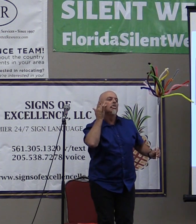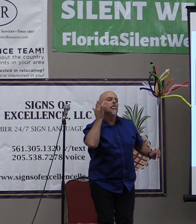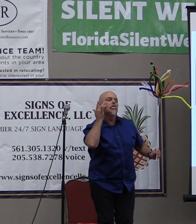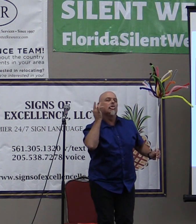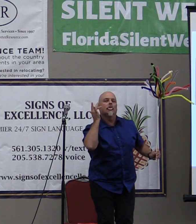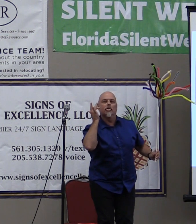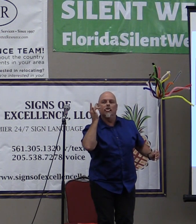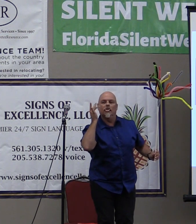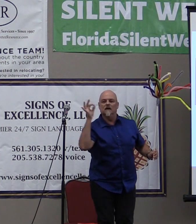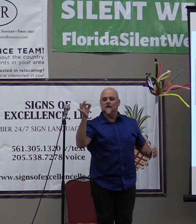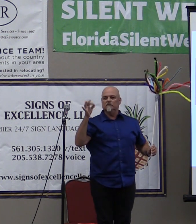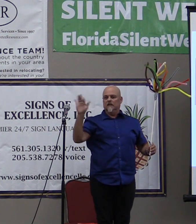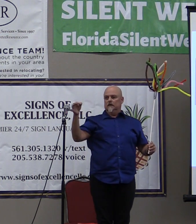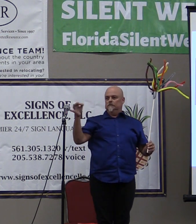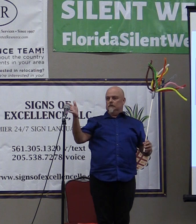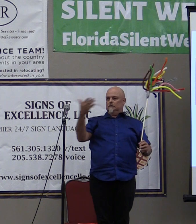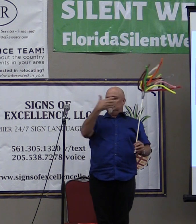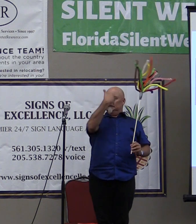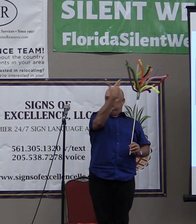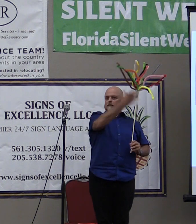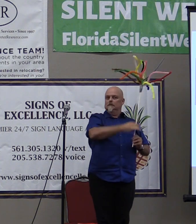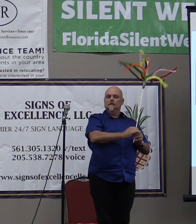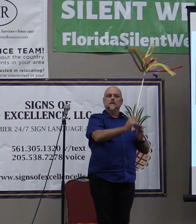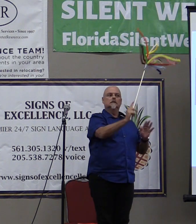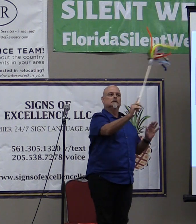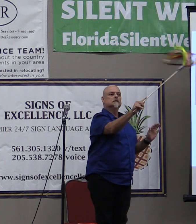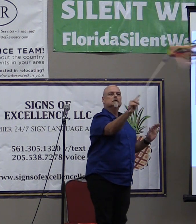Light tan.